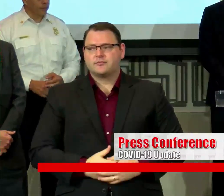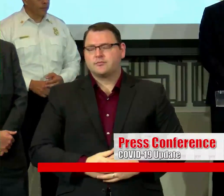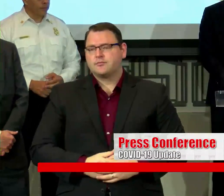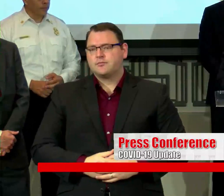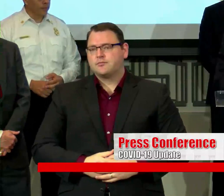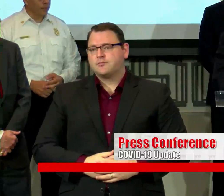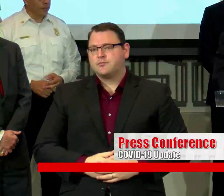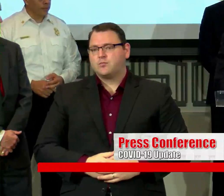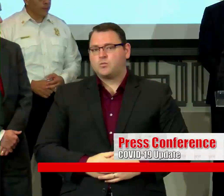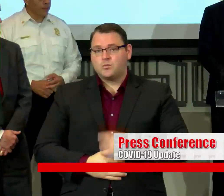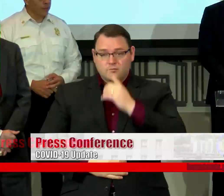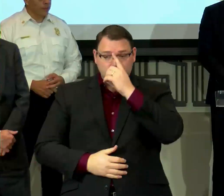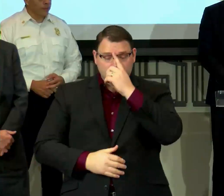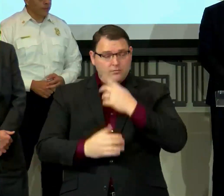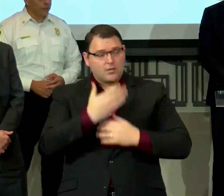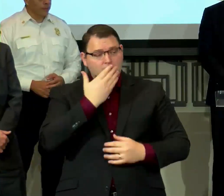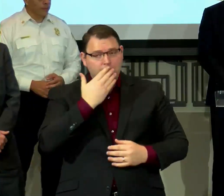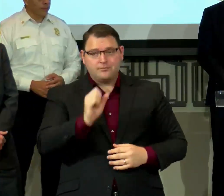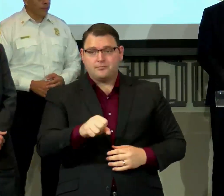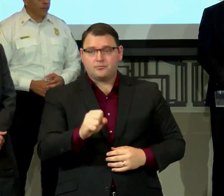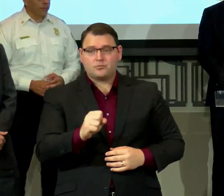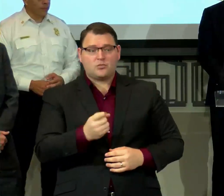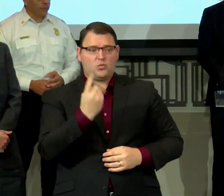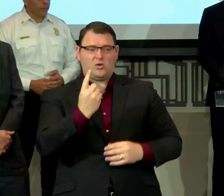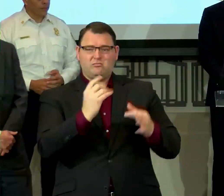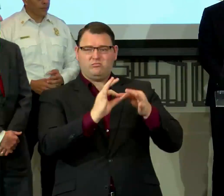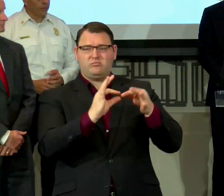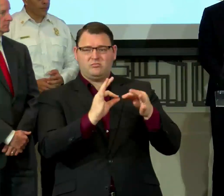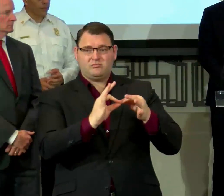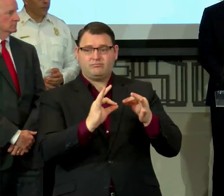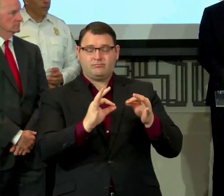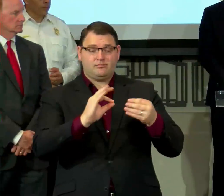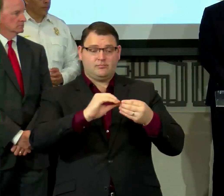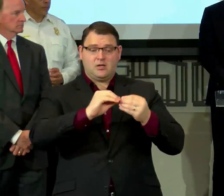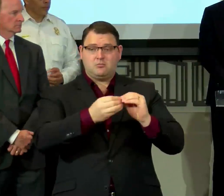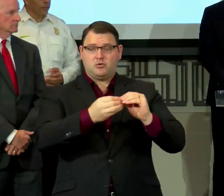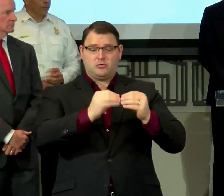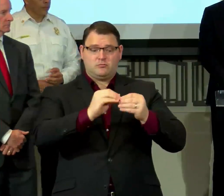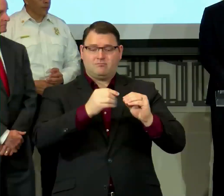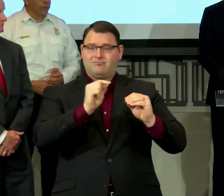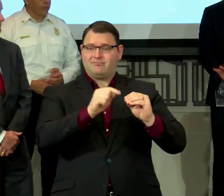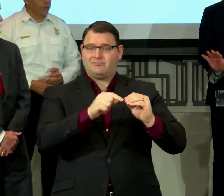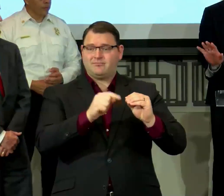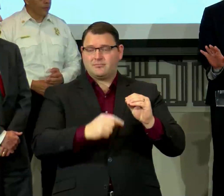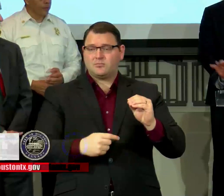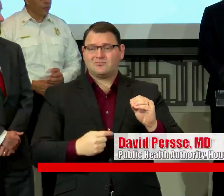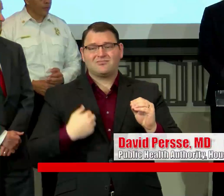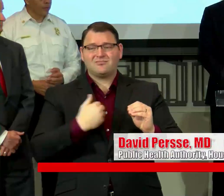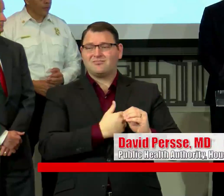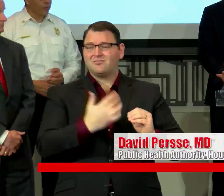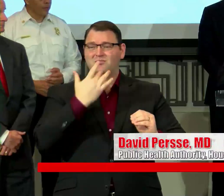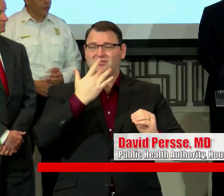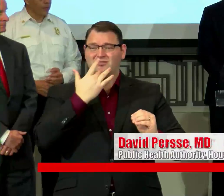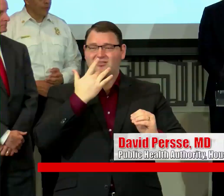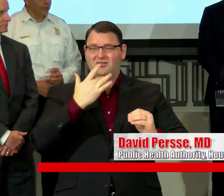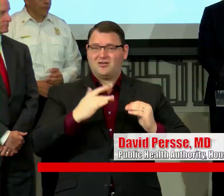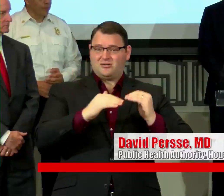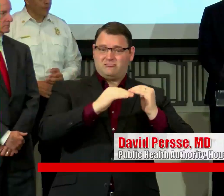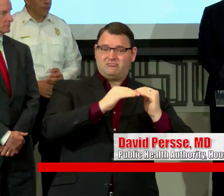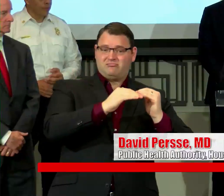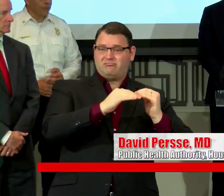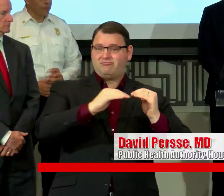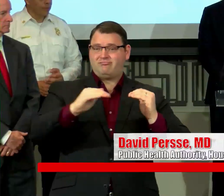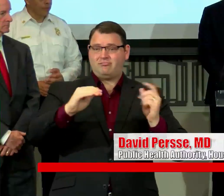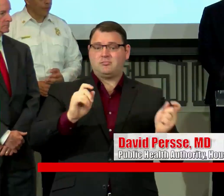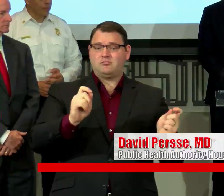Thank you, Mayor. So there's a couple of things. One is that the Mayor touched on, which I think is important about the numbers, is that we would like for it to be a nice, steady, predictable change,